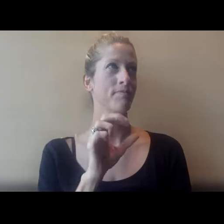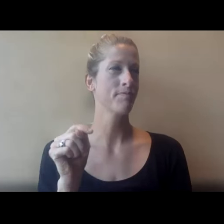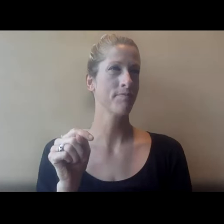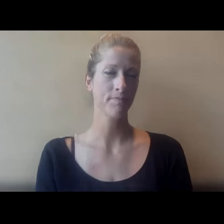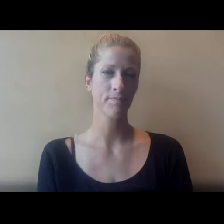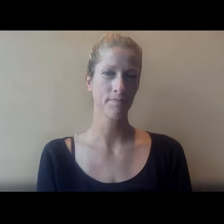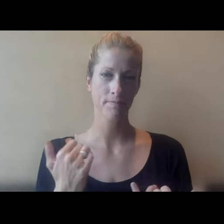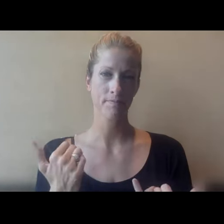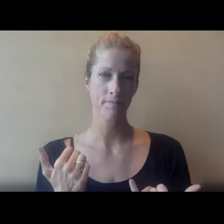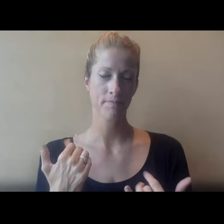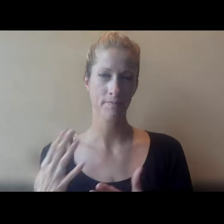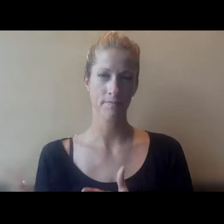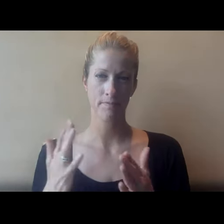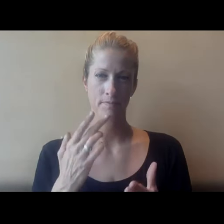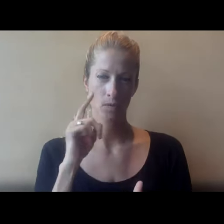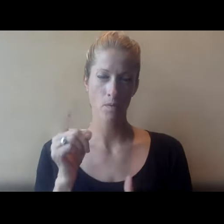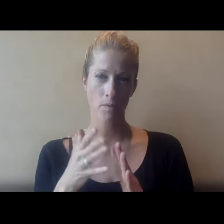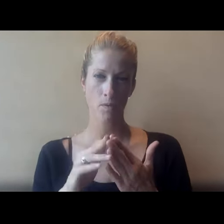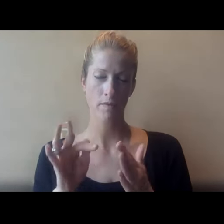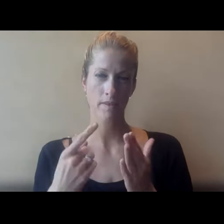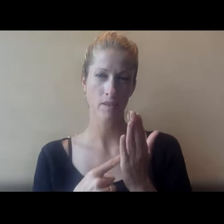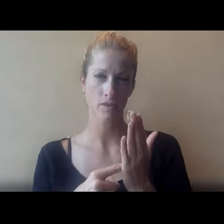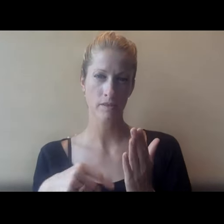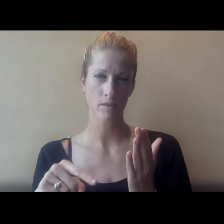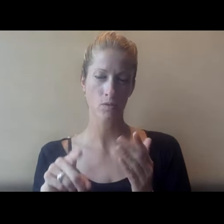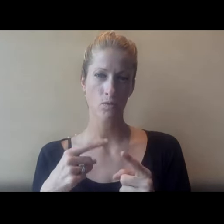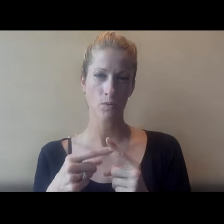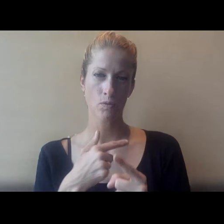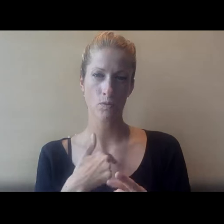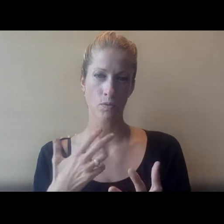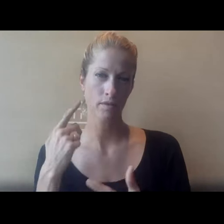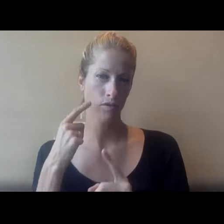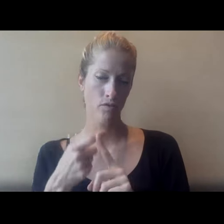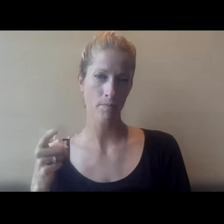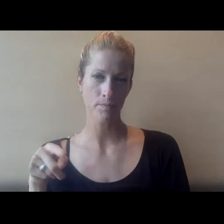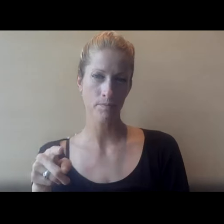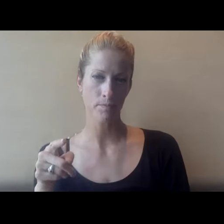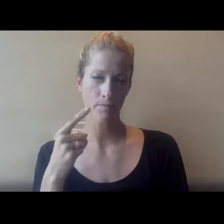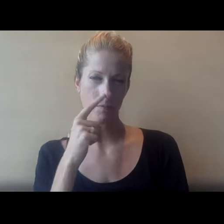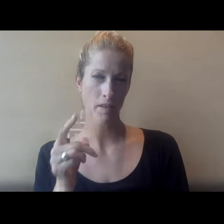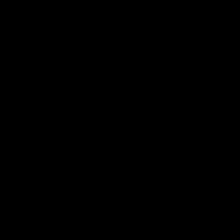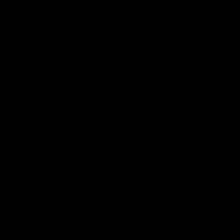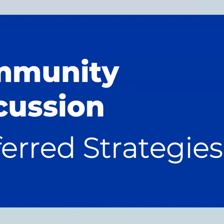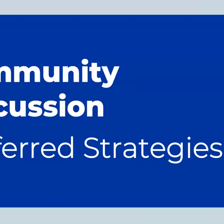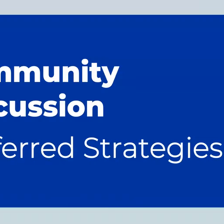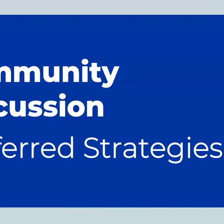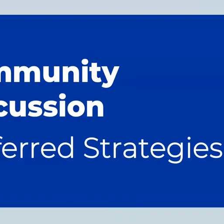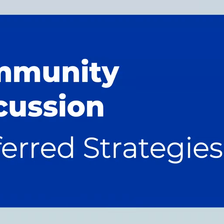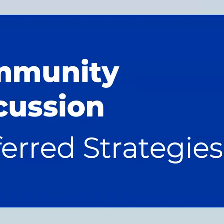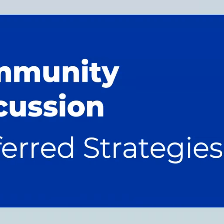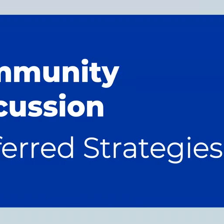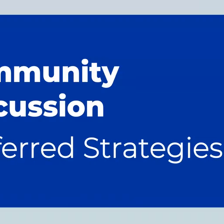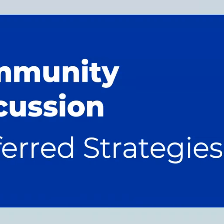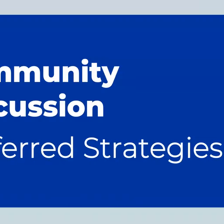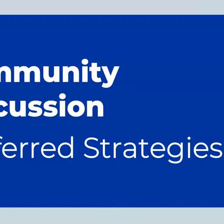Now is when we're going to move into the community discussion. So this is when we want to hear from you. So if we can bring up the slide that has the